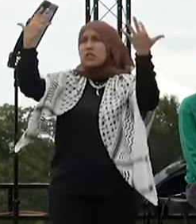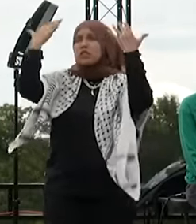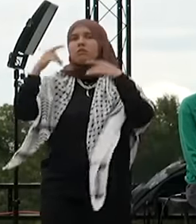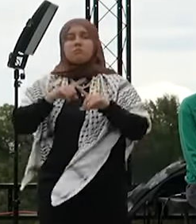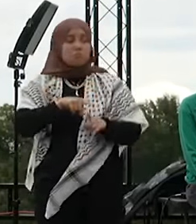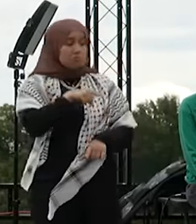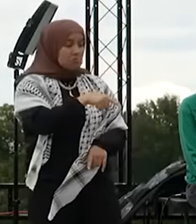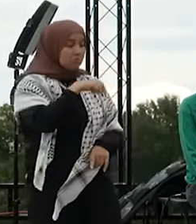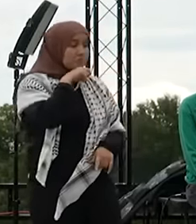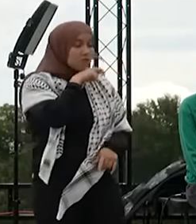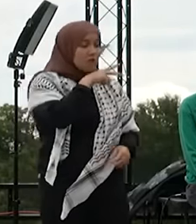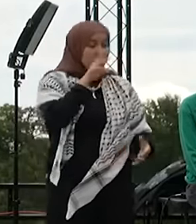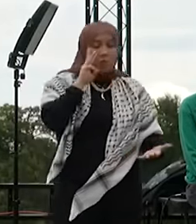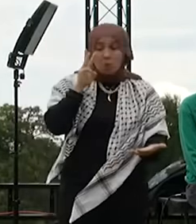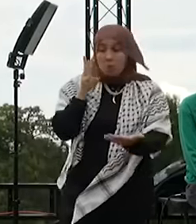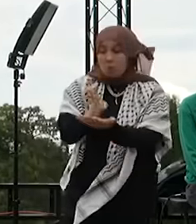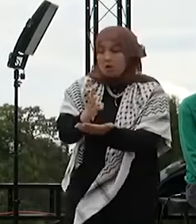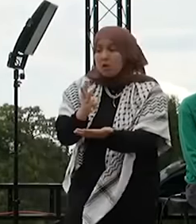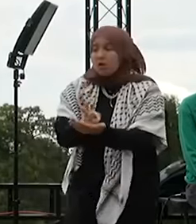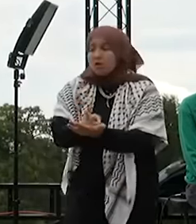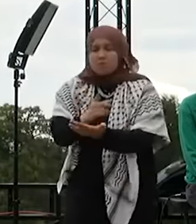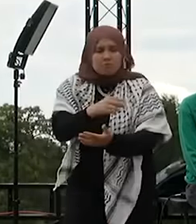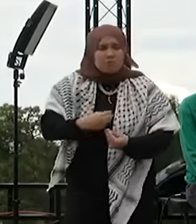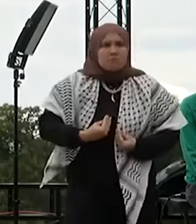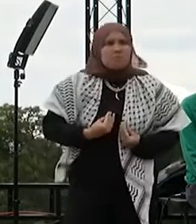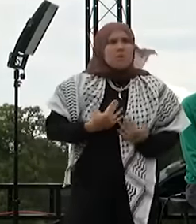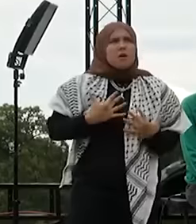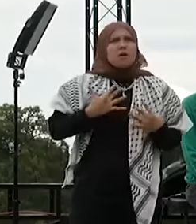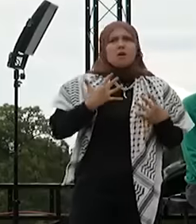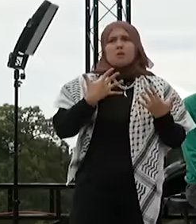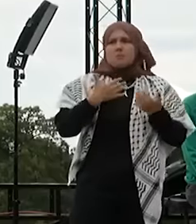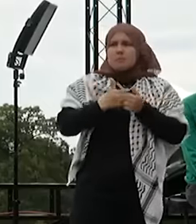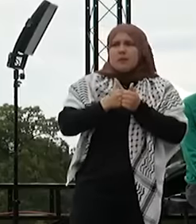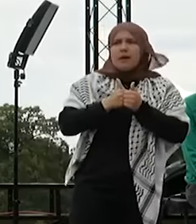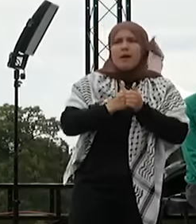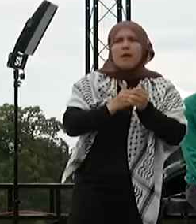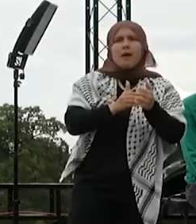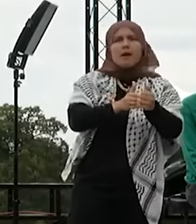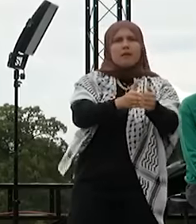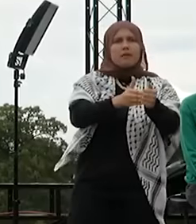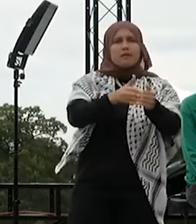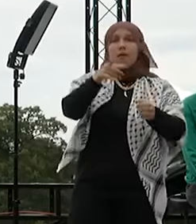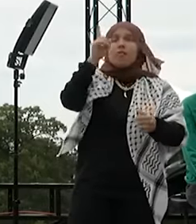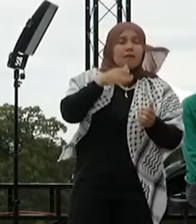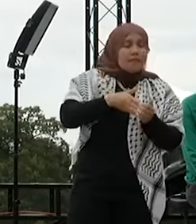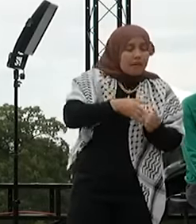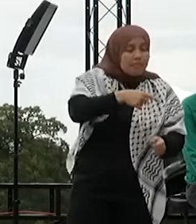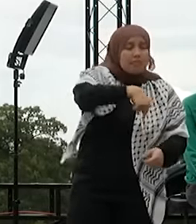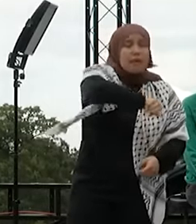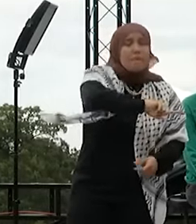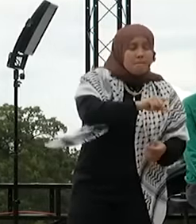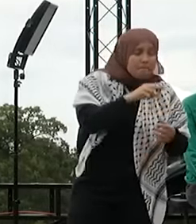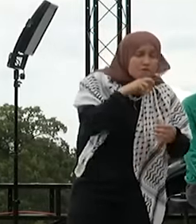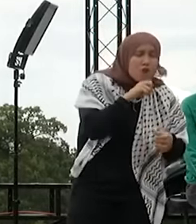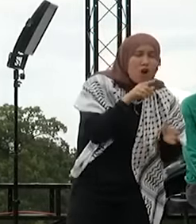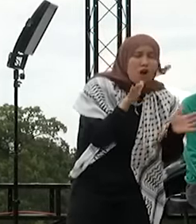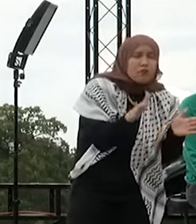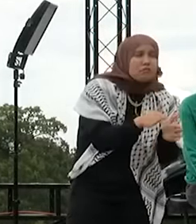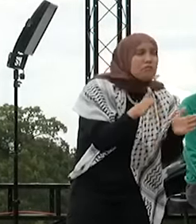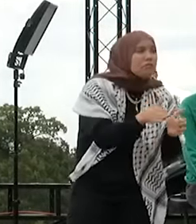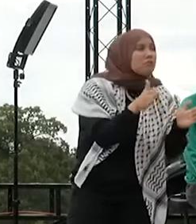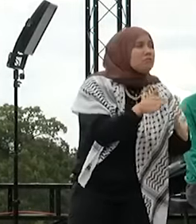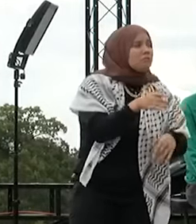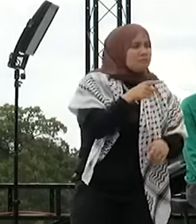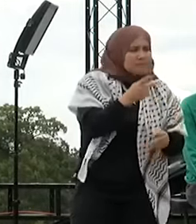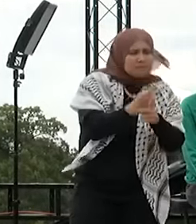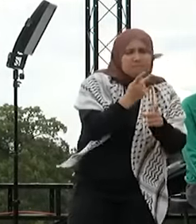as witnesses, were inspired, guided by their Creator to find a way to try